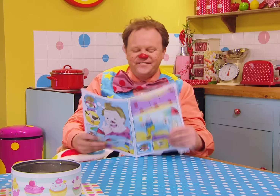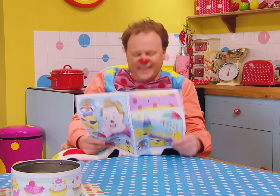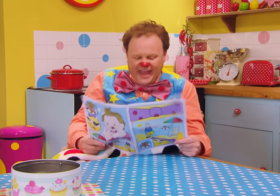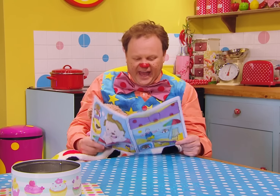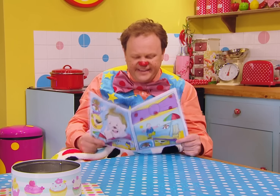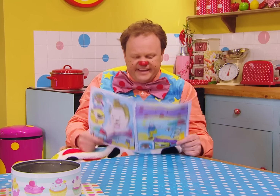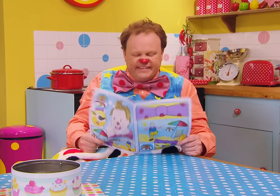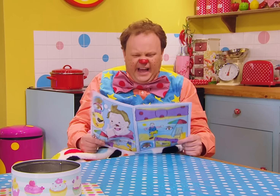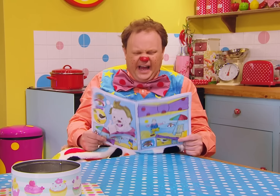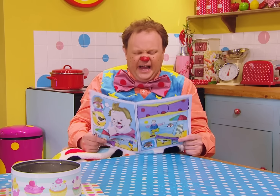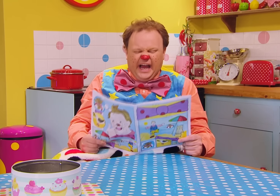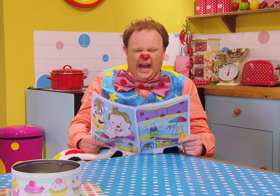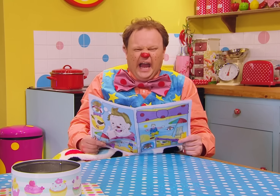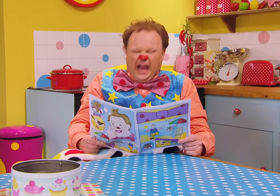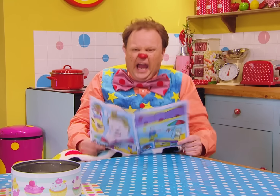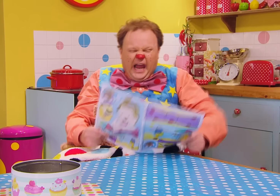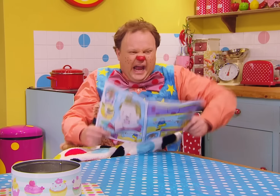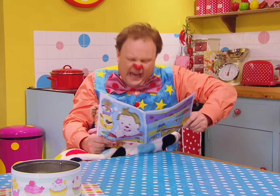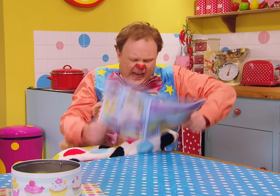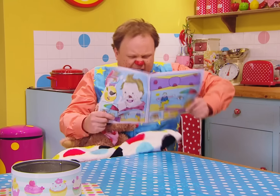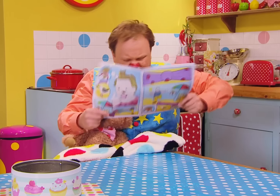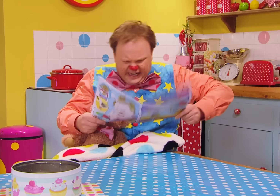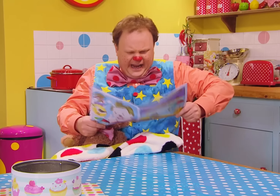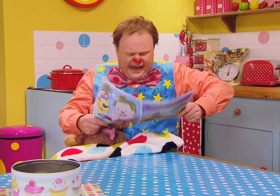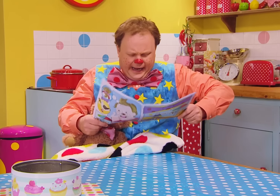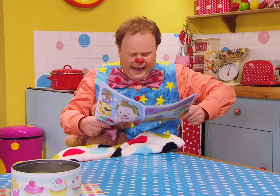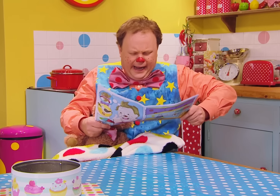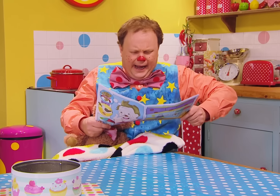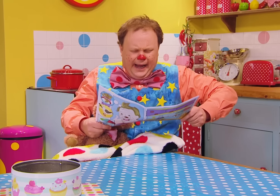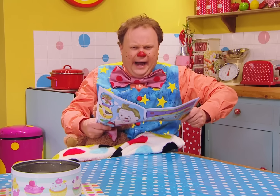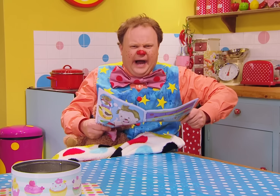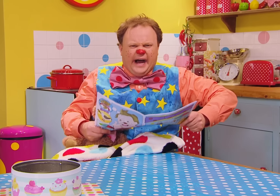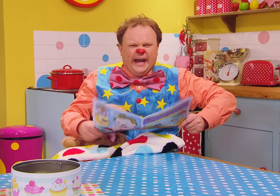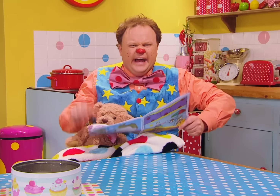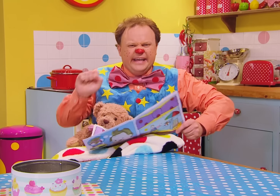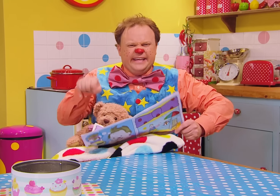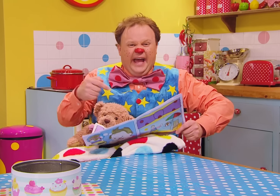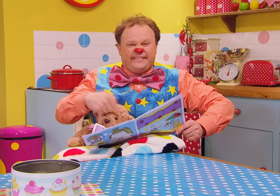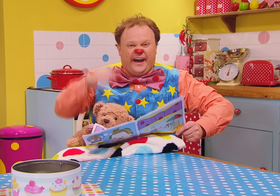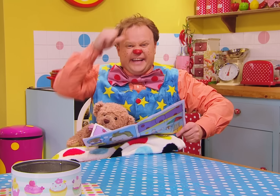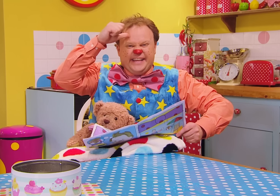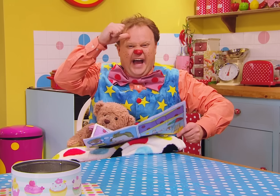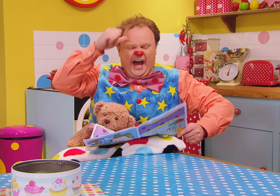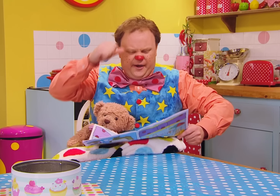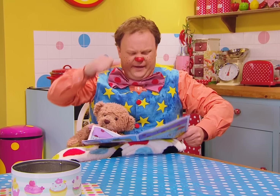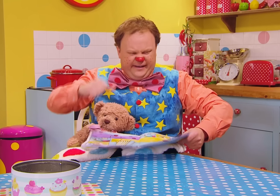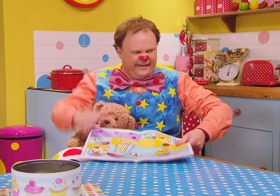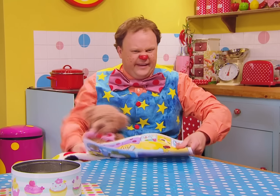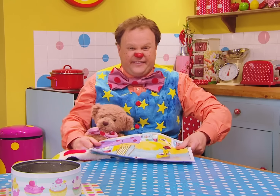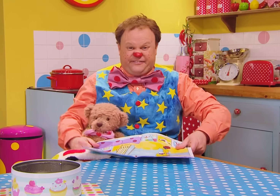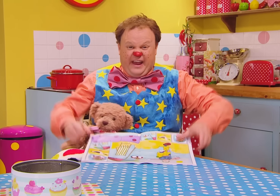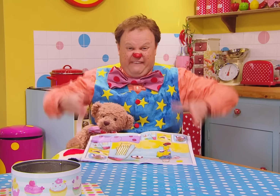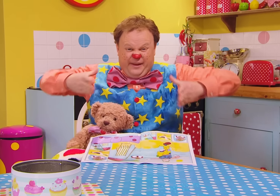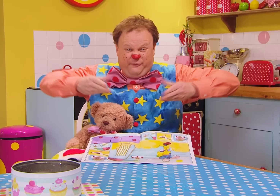It's still raining indoors, Mr. Tumble. Yes, yes, I know. Oh, it's very